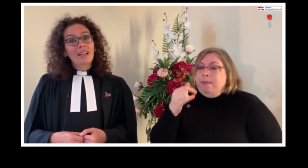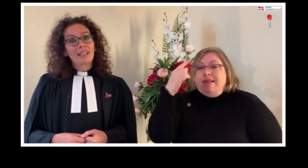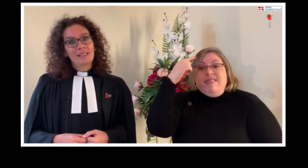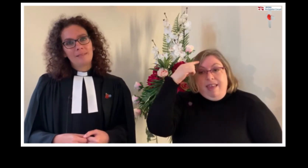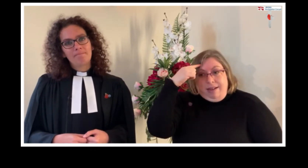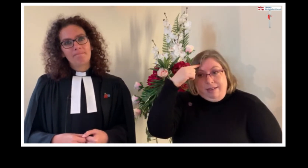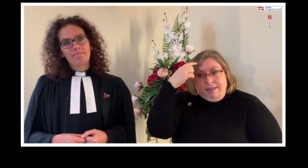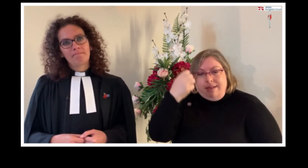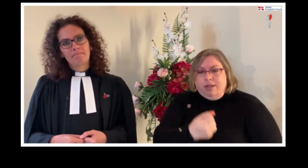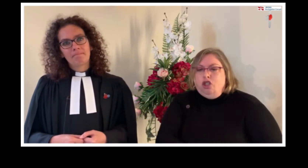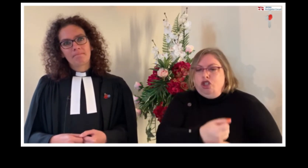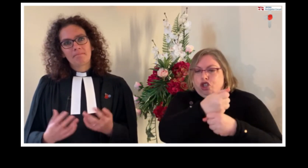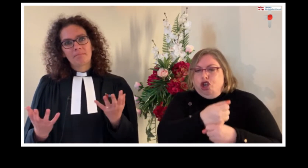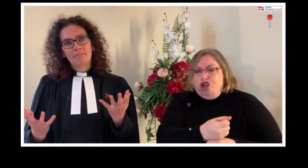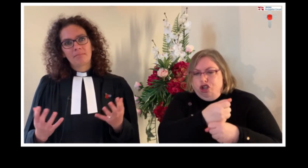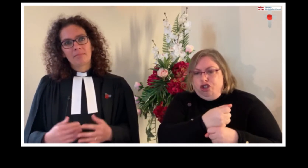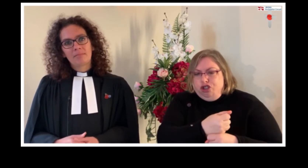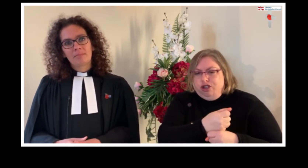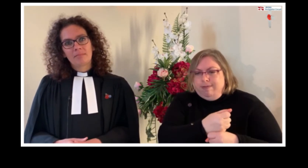your work,